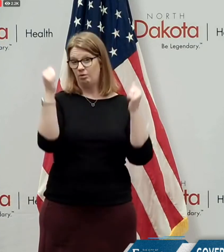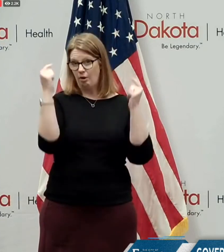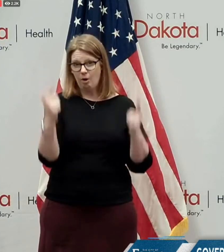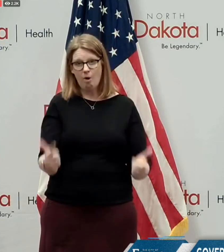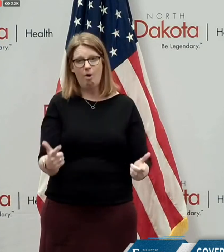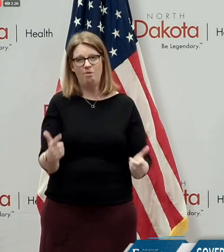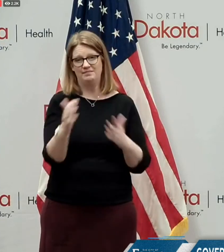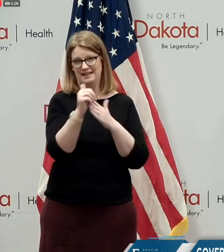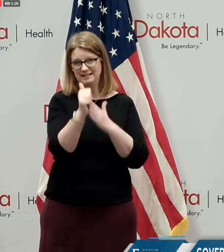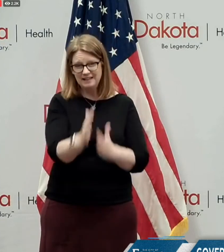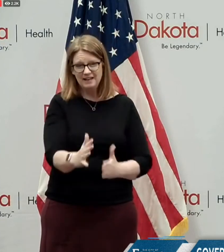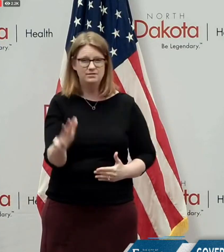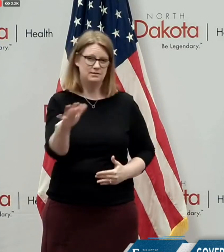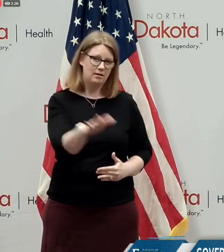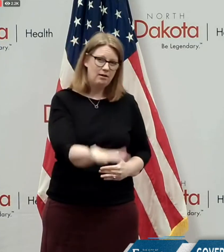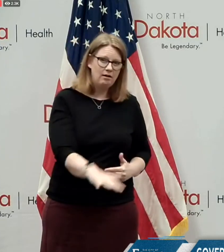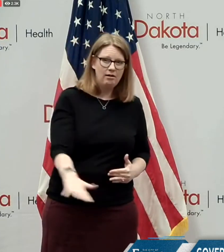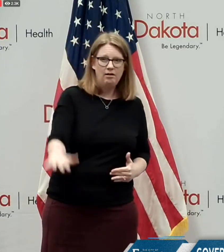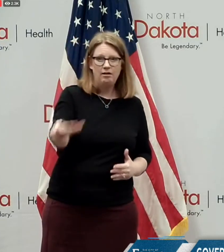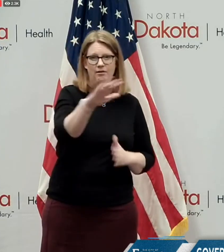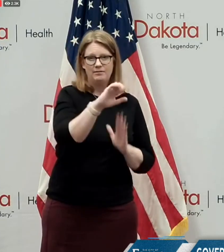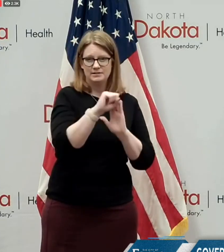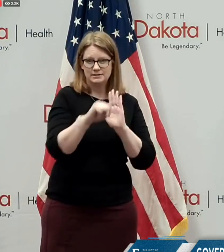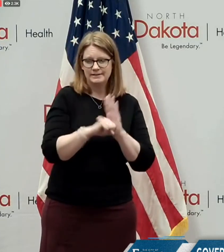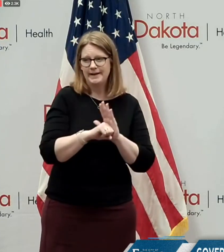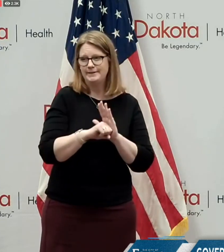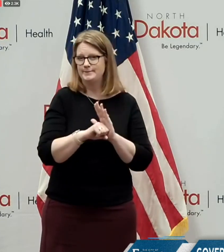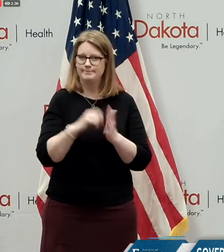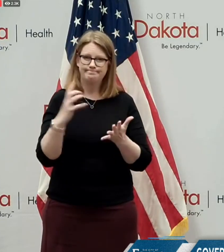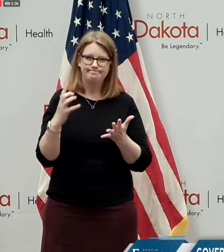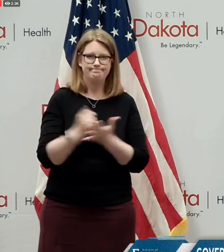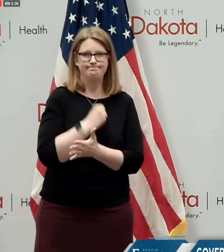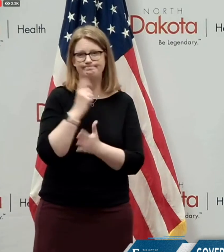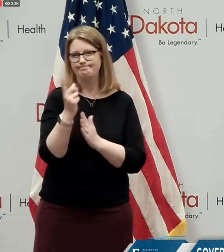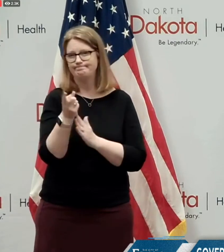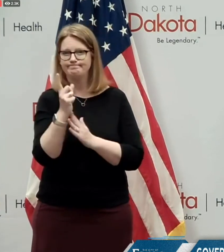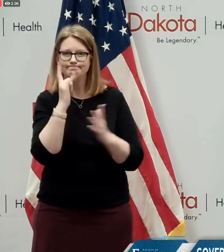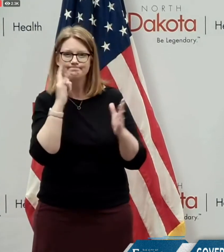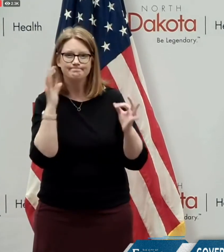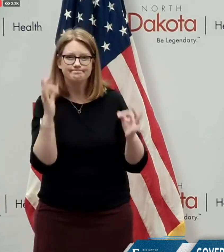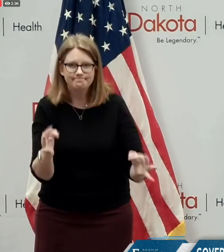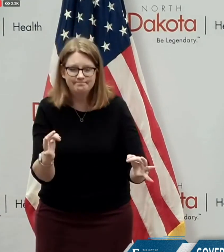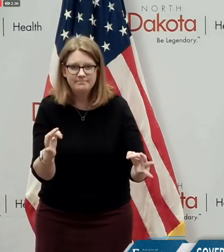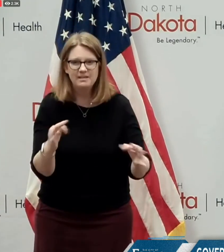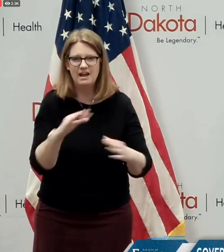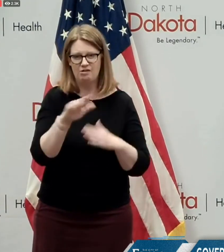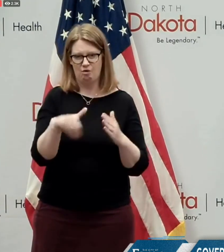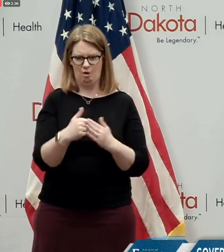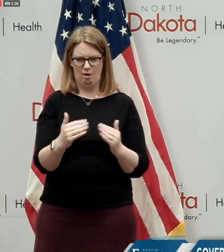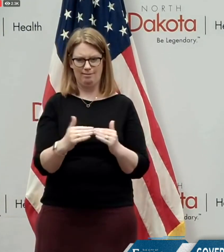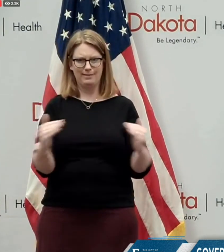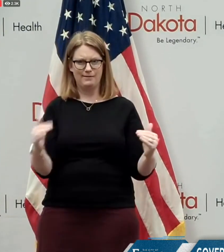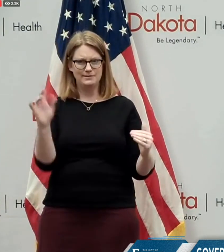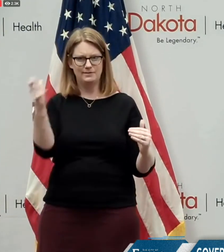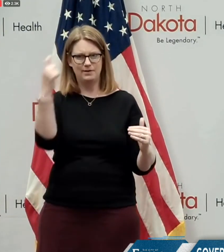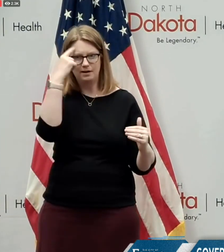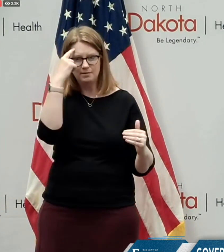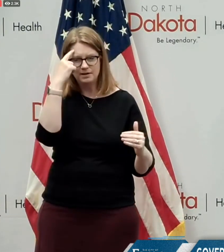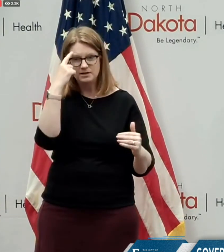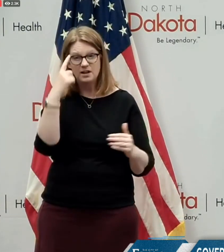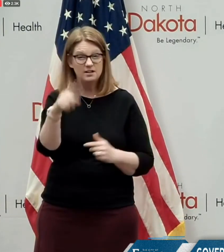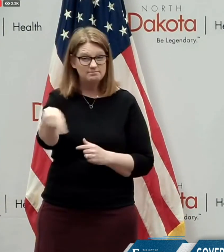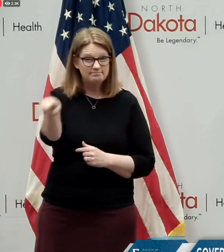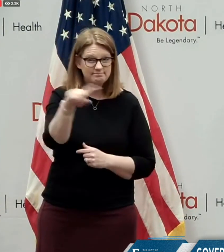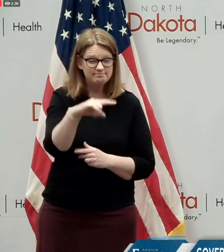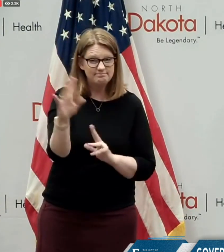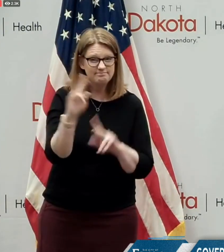state who participated in taking early and decisive action at all levels of government, and the individual responsibility that's